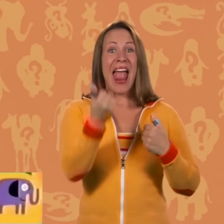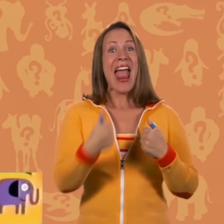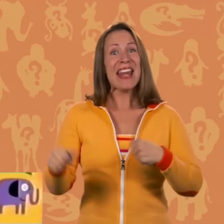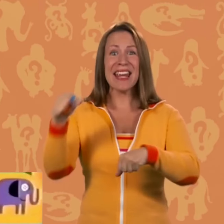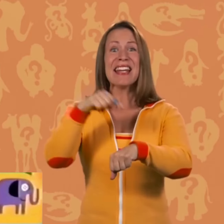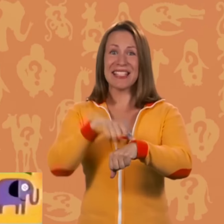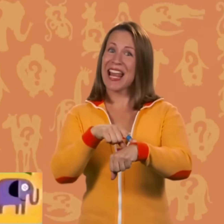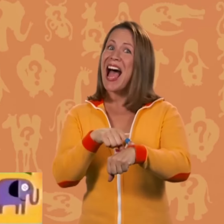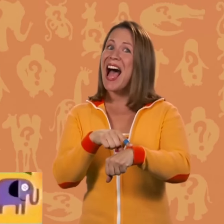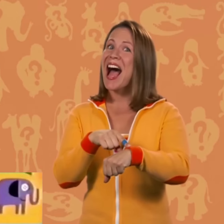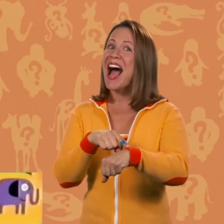anytime.